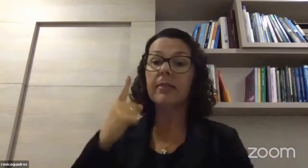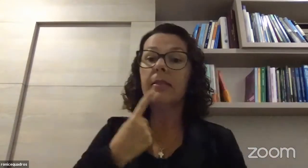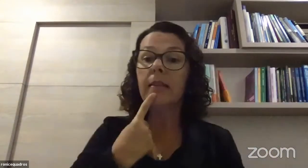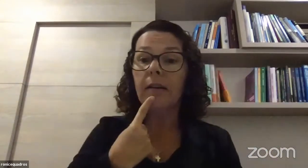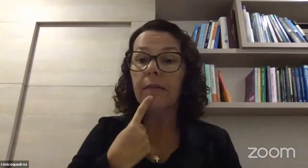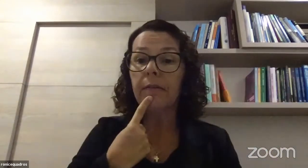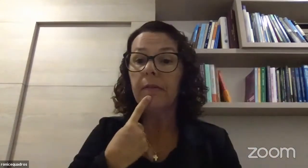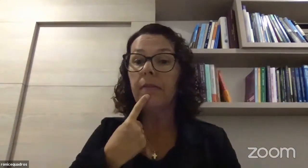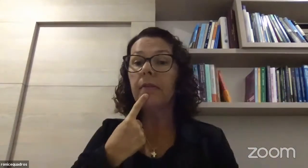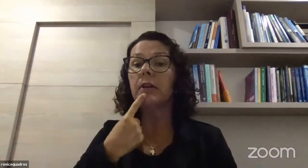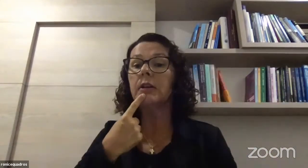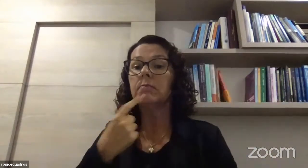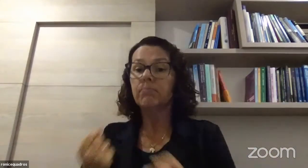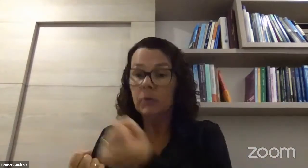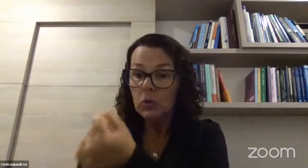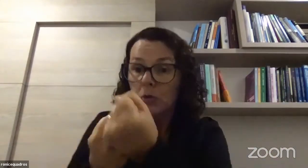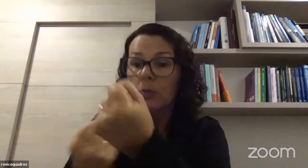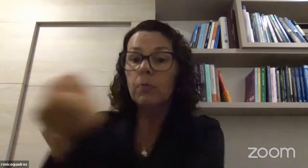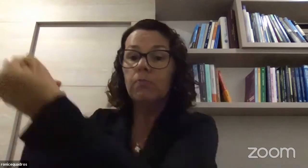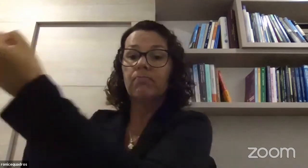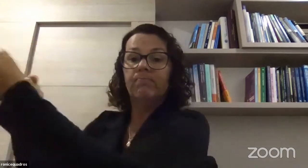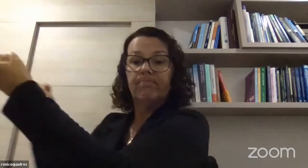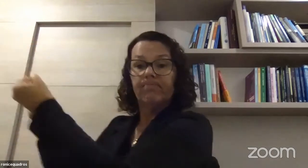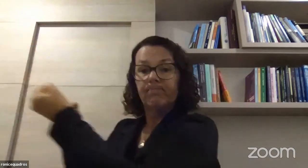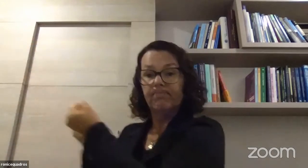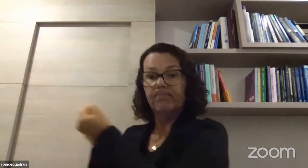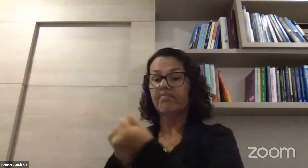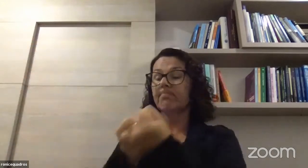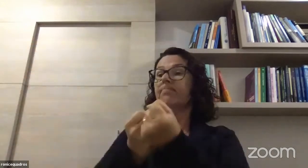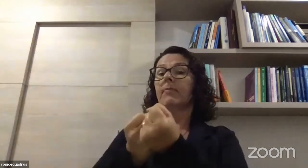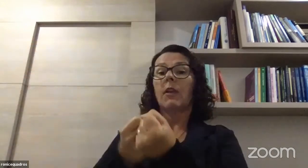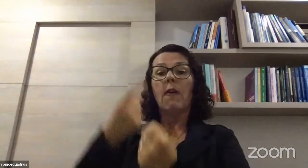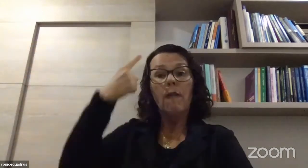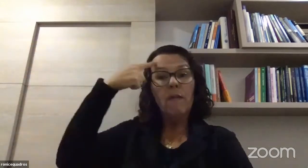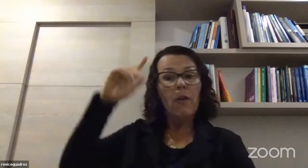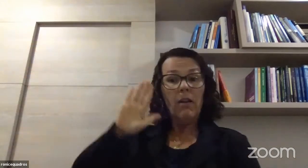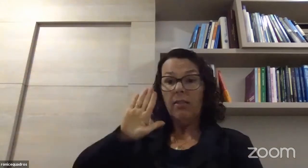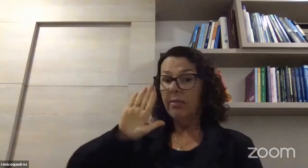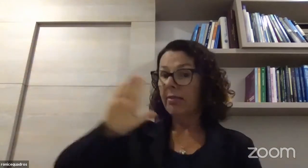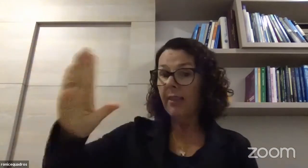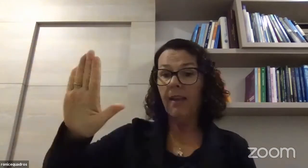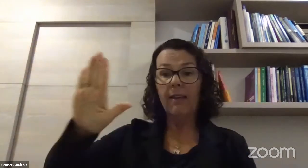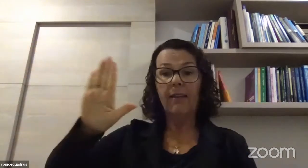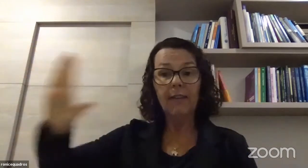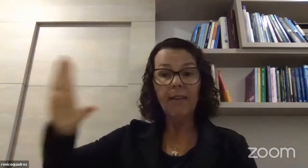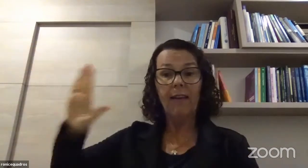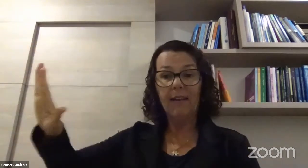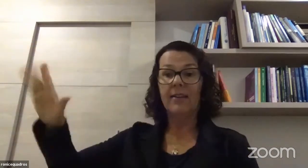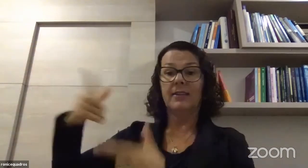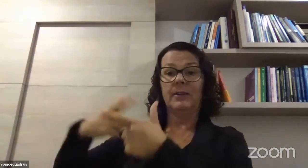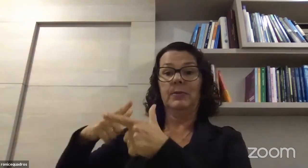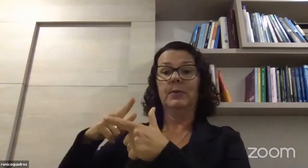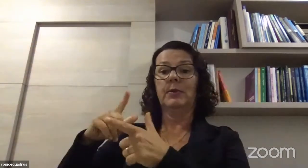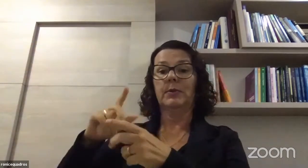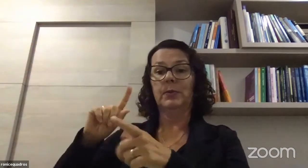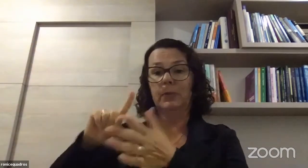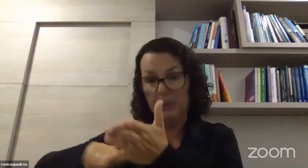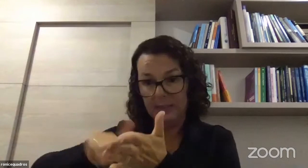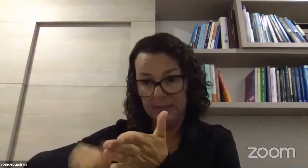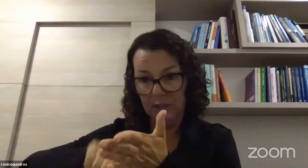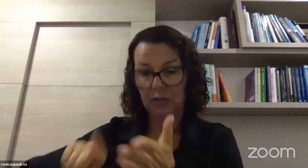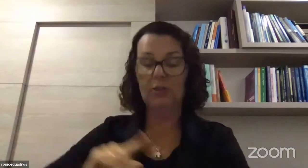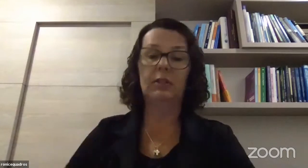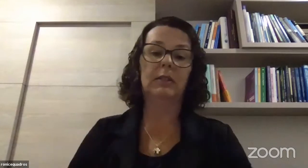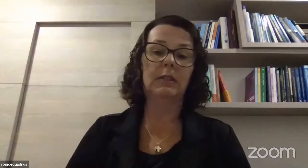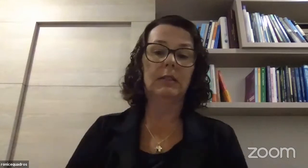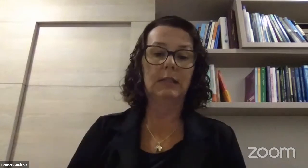And how can I empower deaf individuals and support their own research and